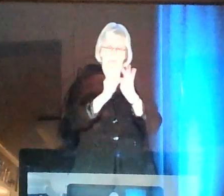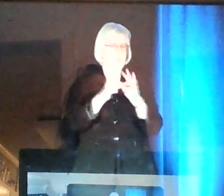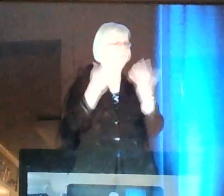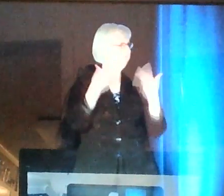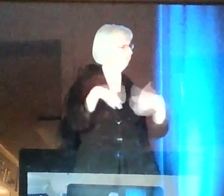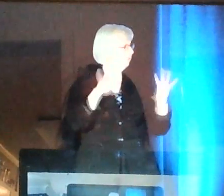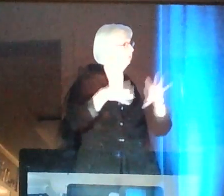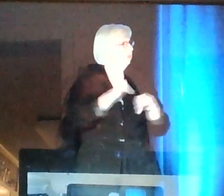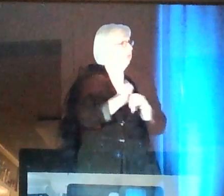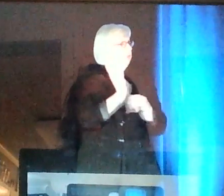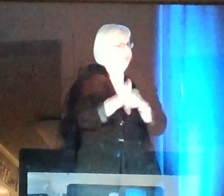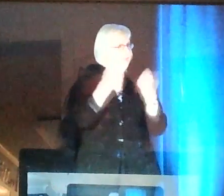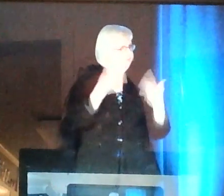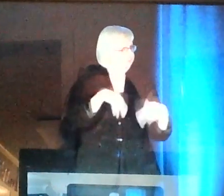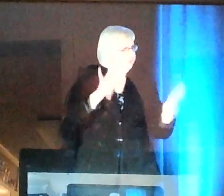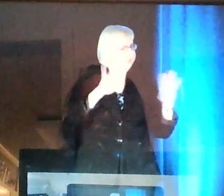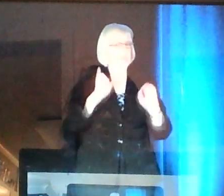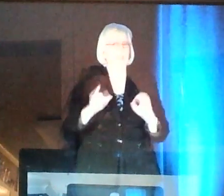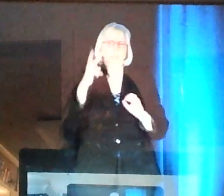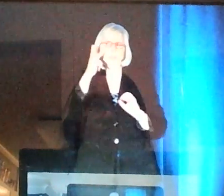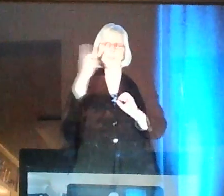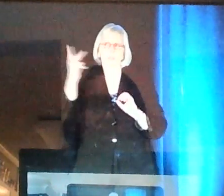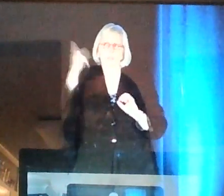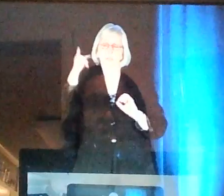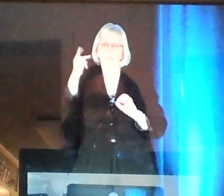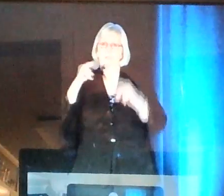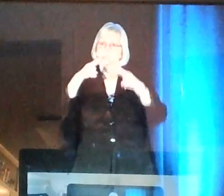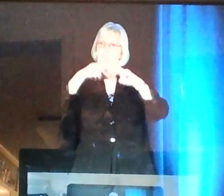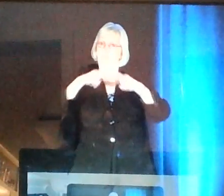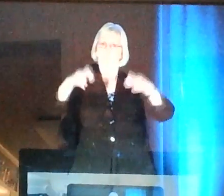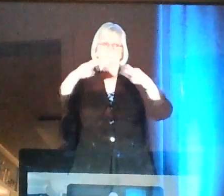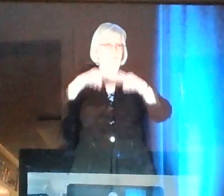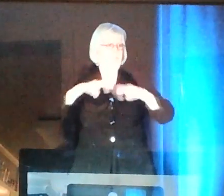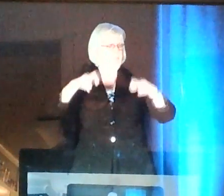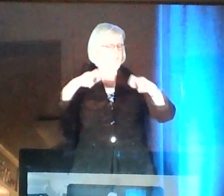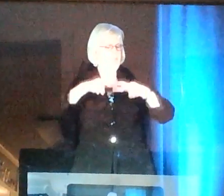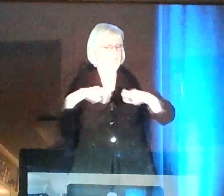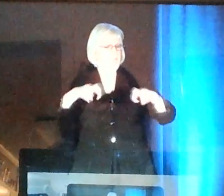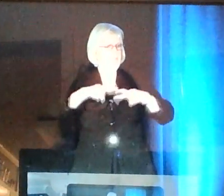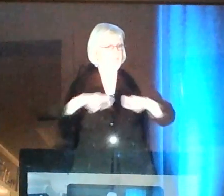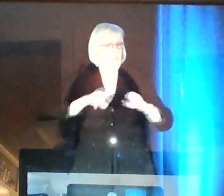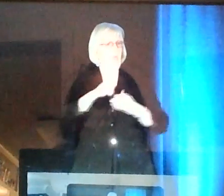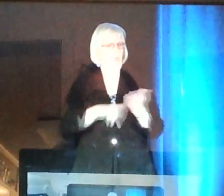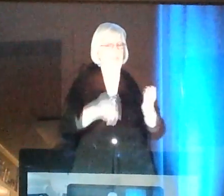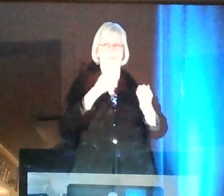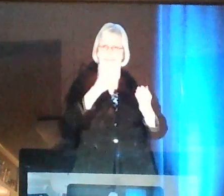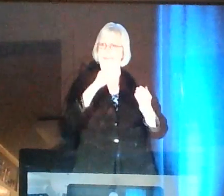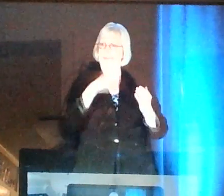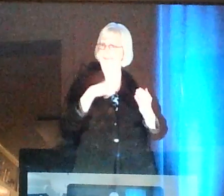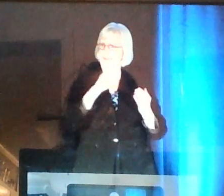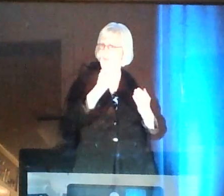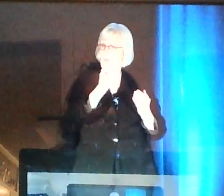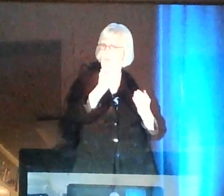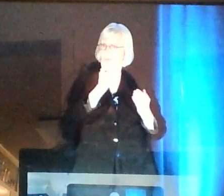means that you interpret and everything and you finish your job, and then you can reflect on it and analyze what you did